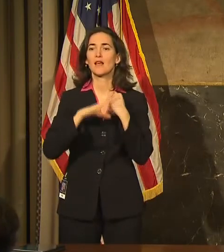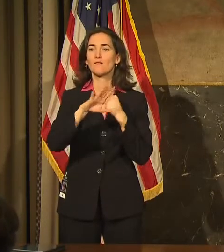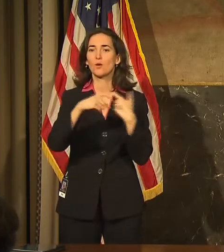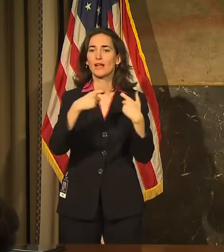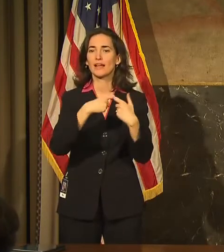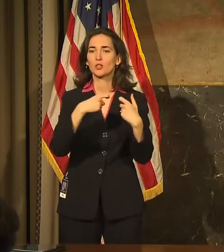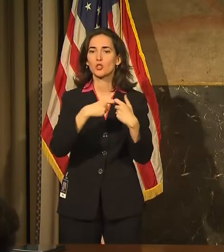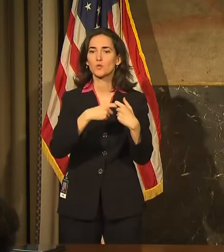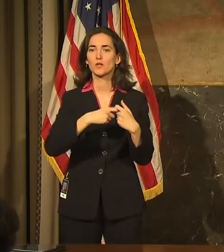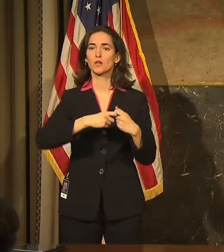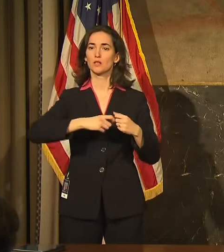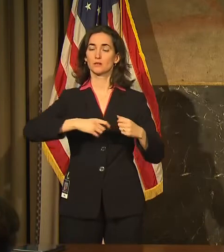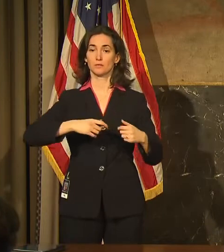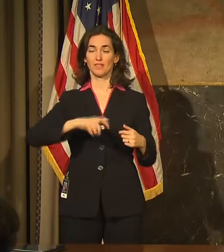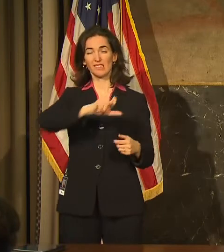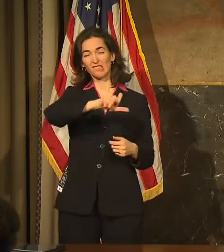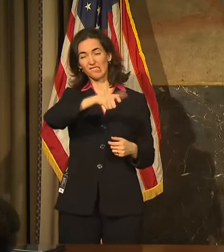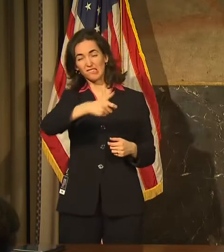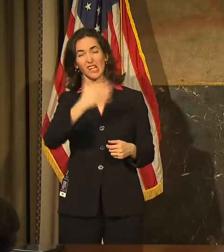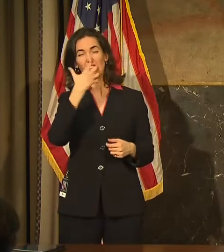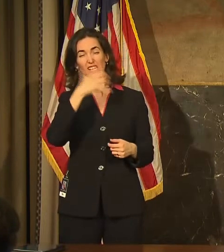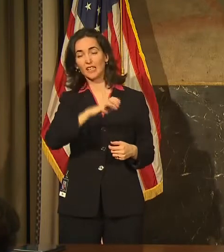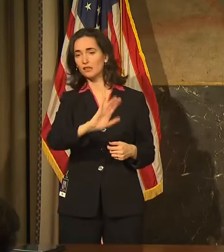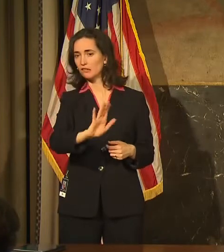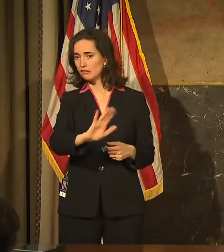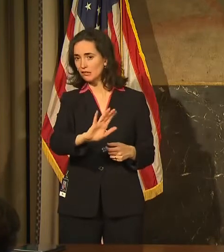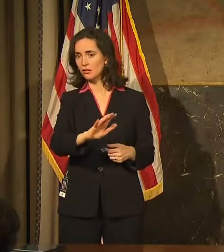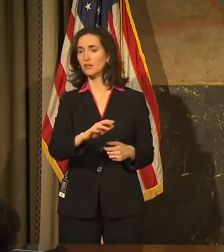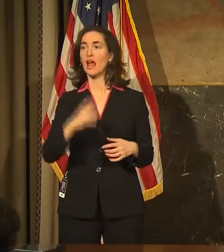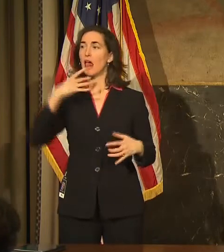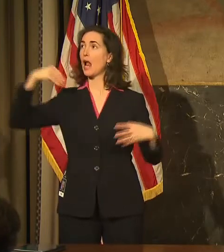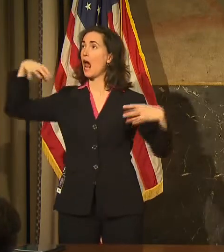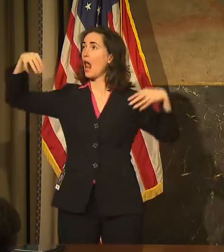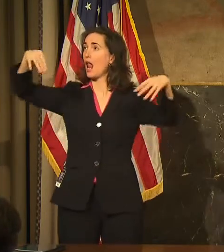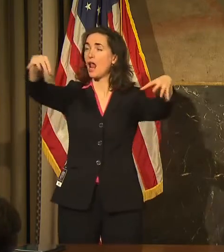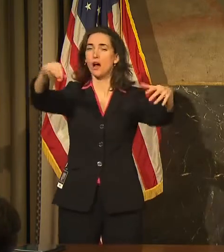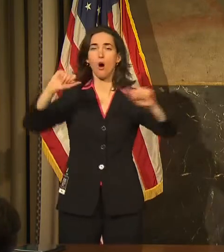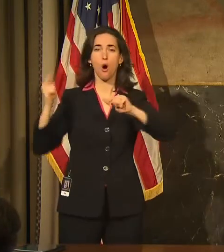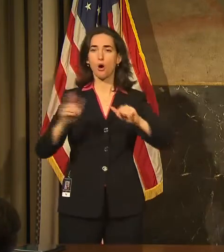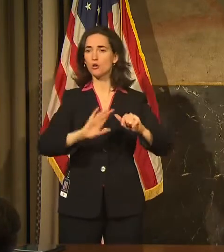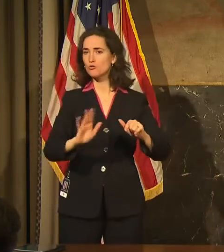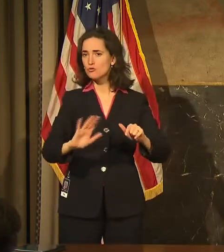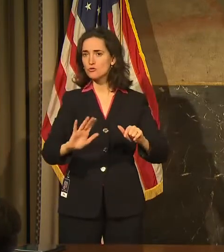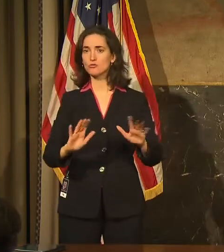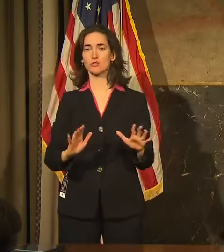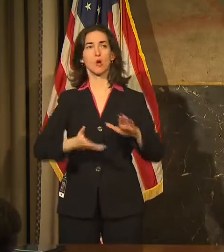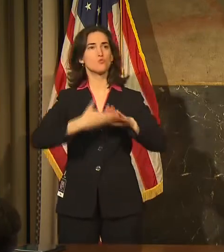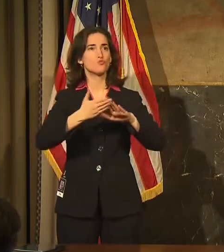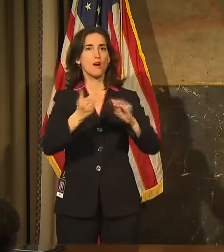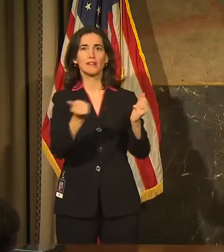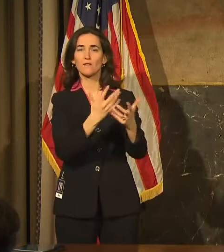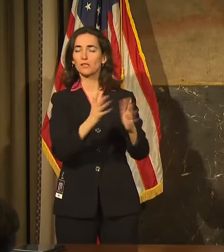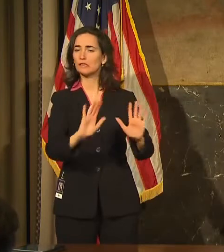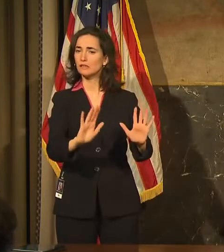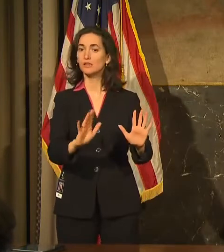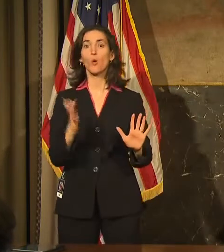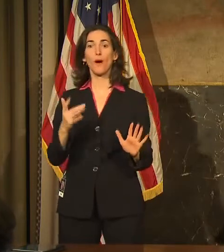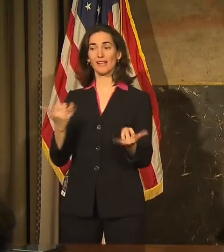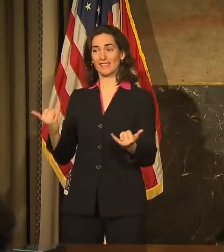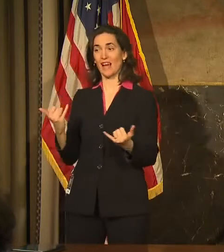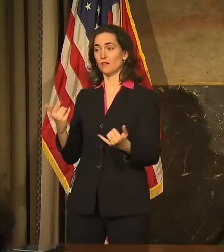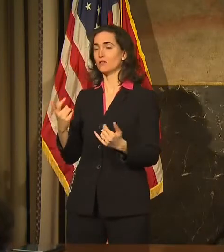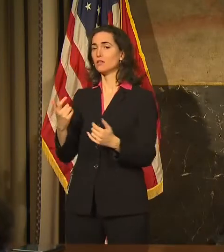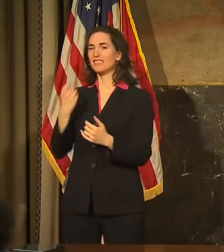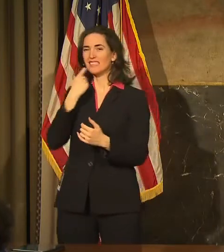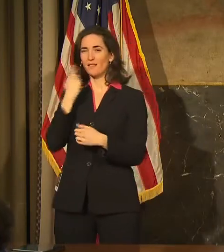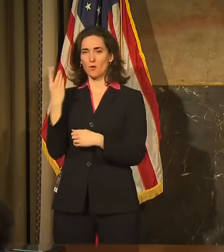few rolling blackouts over the last few days, and the biggest issue with those